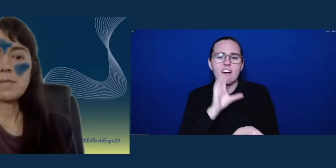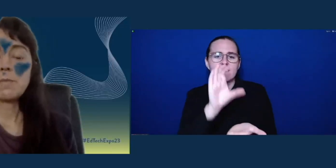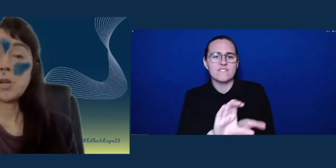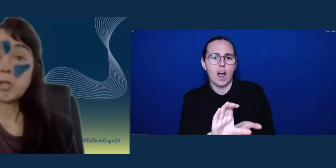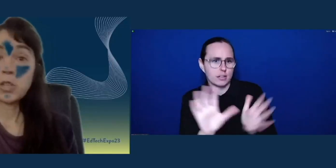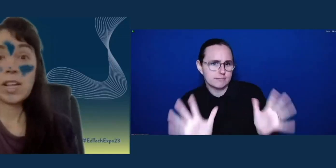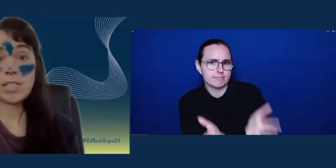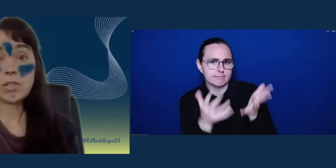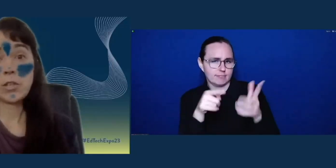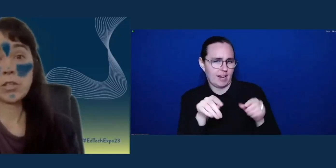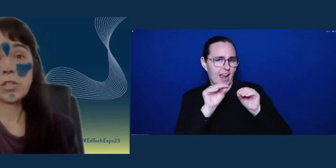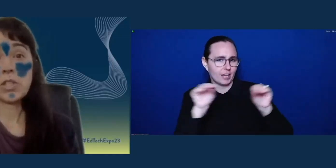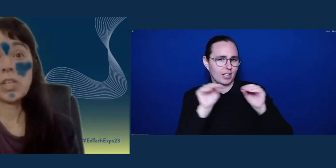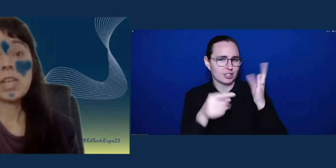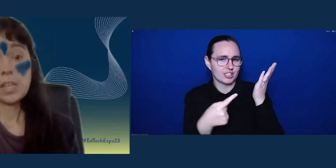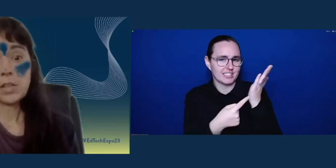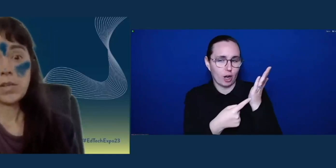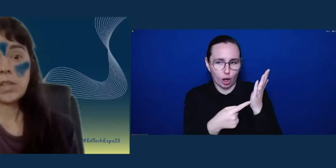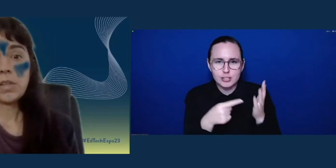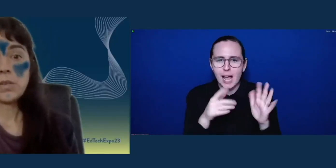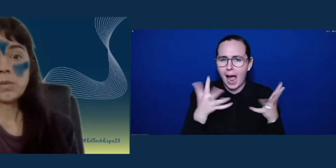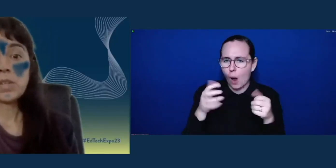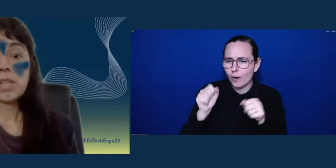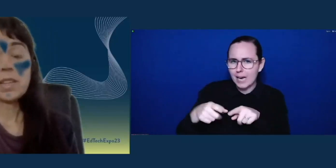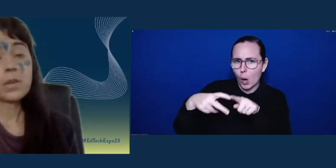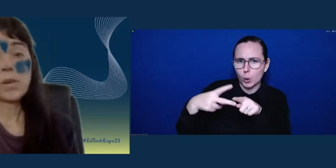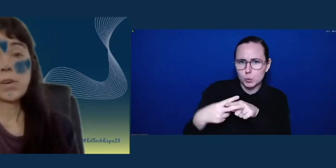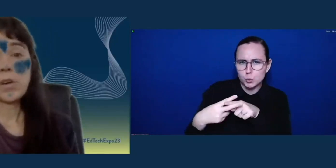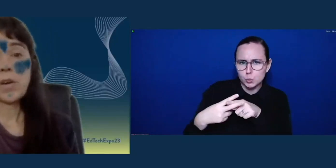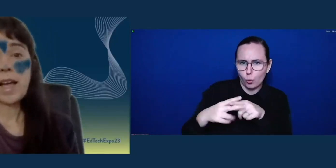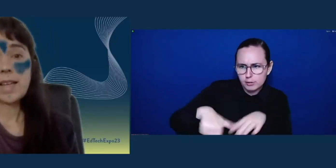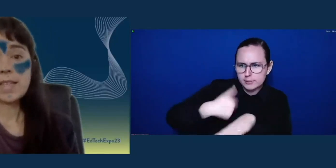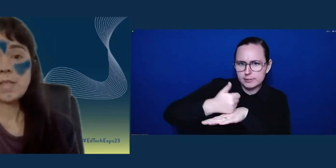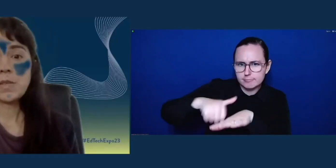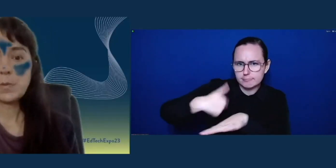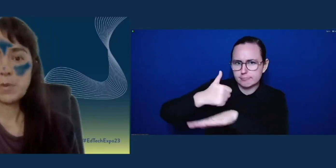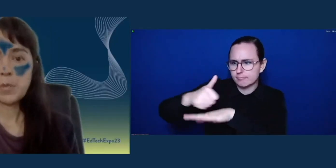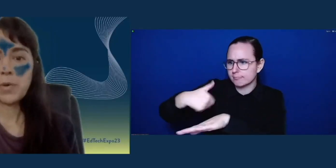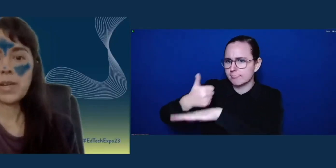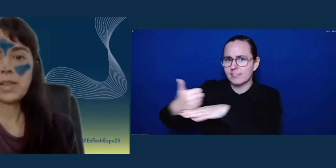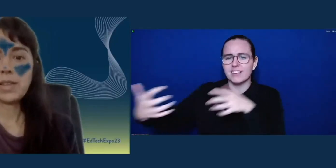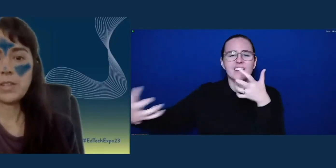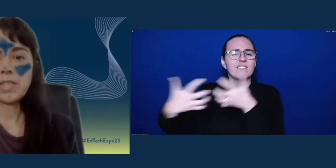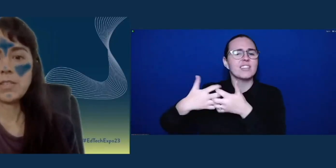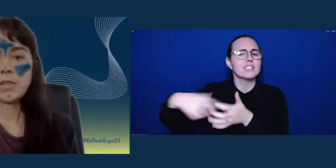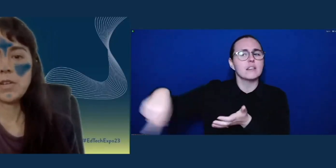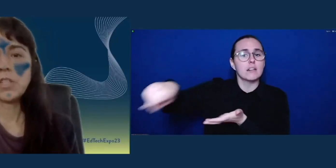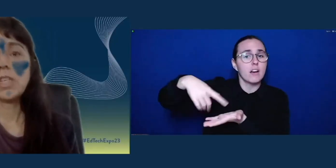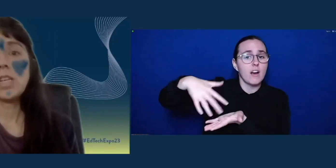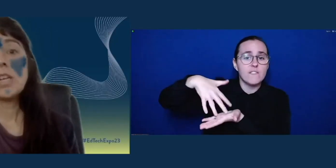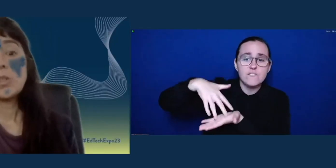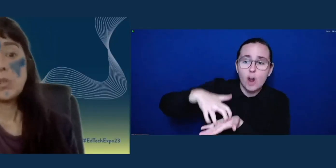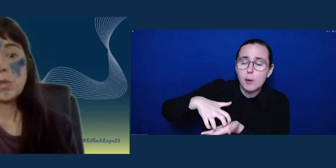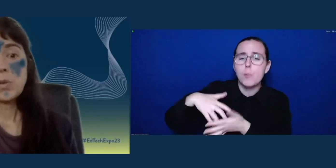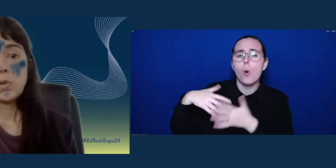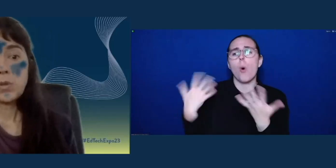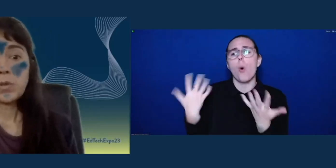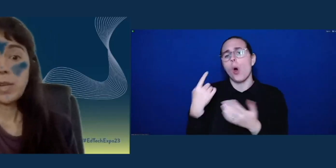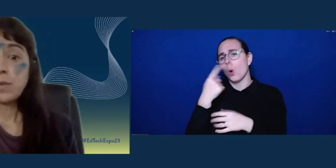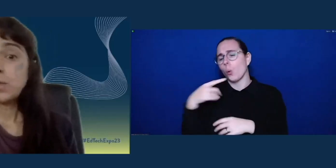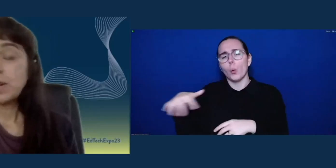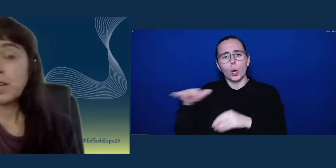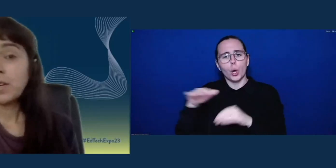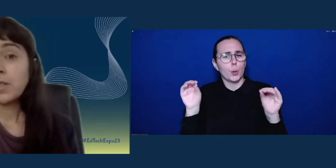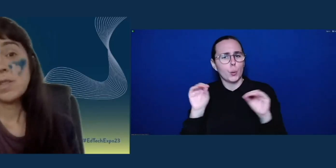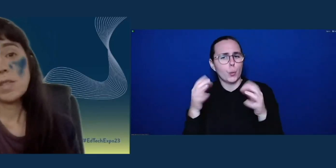of marginalized learners, including those with little or no access to appropriate literacy instruction due to